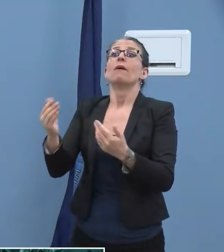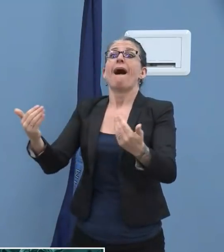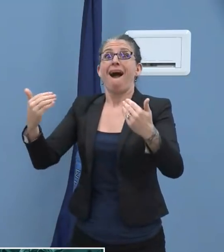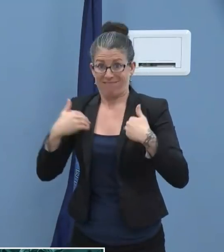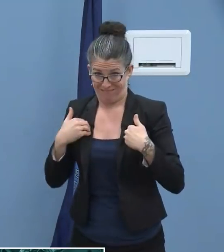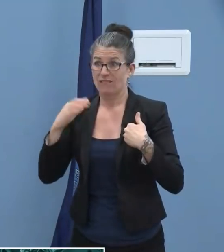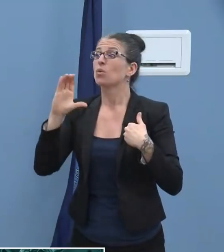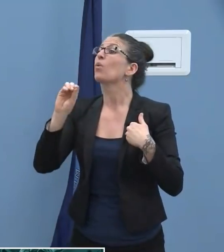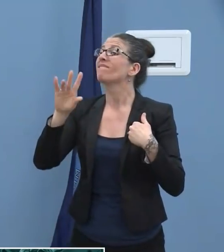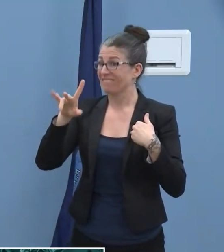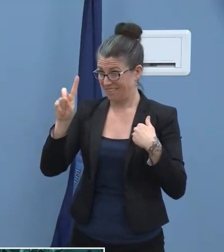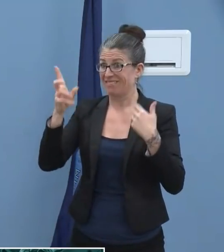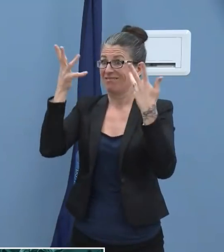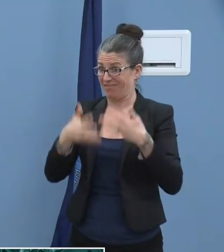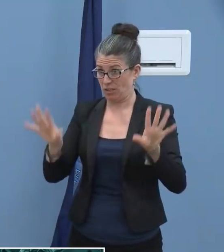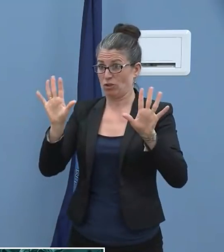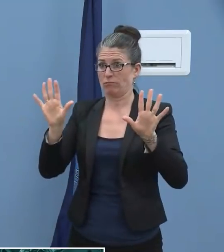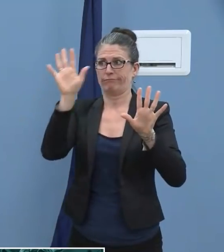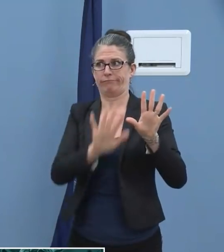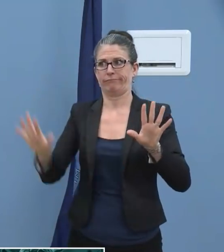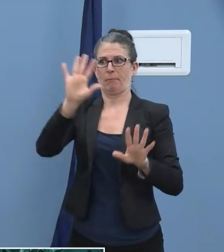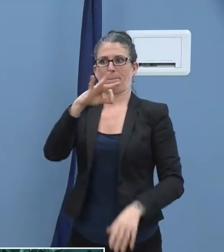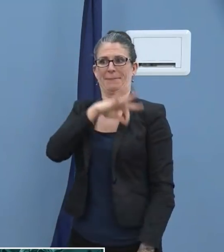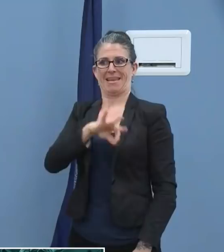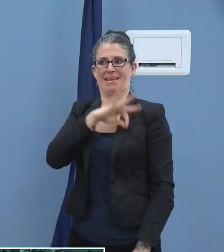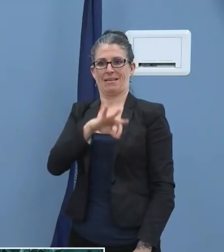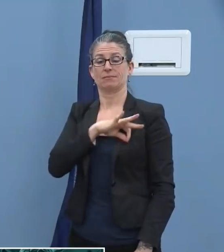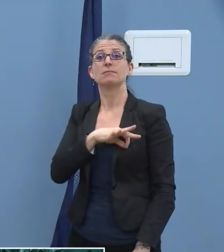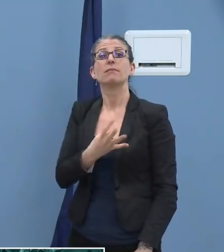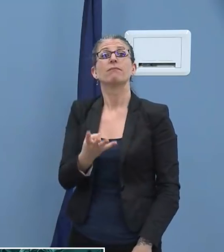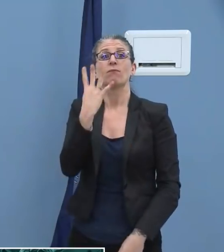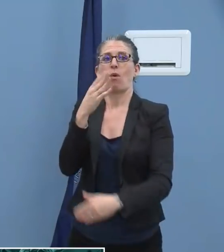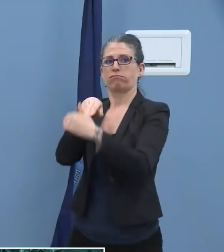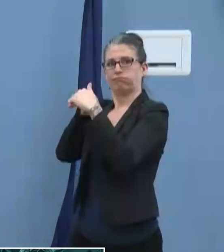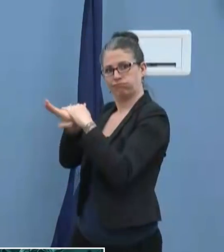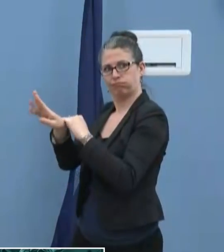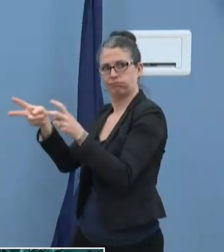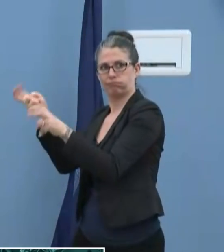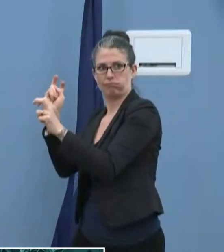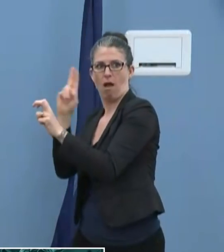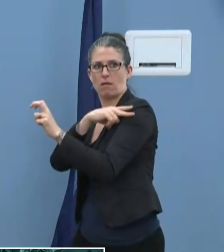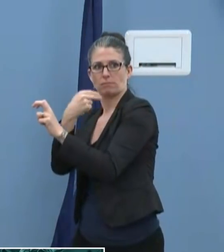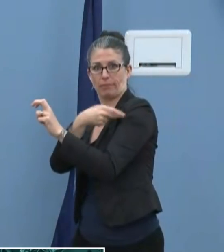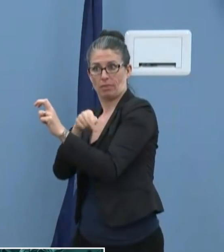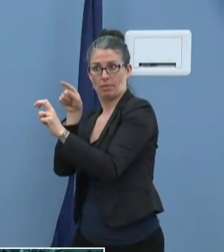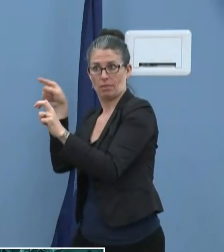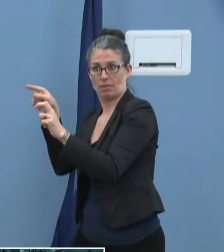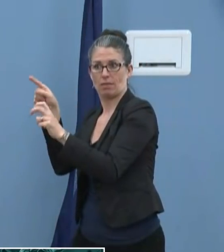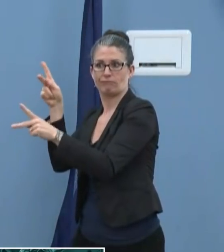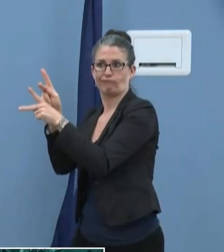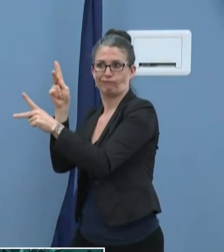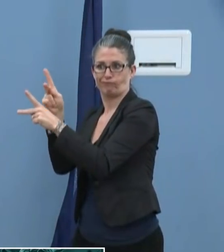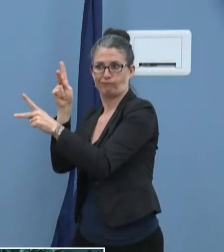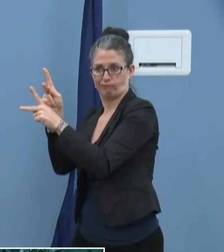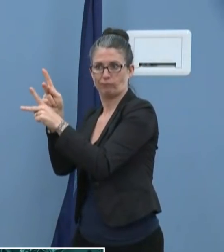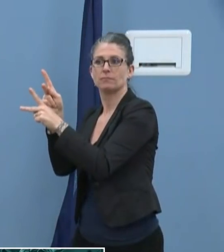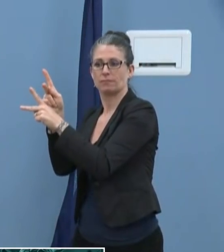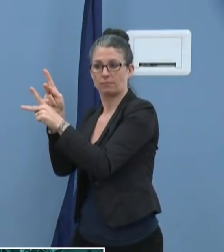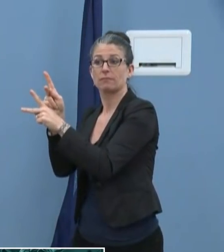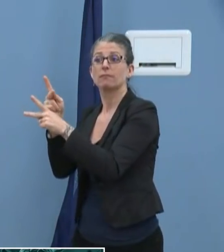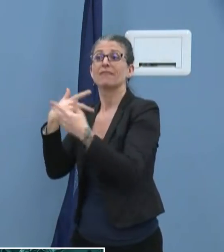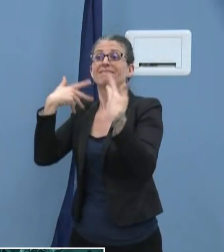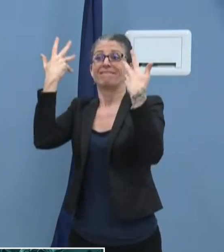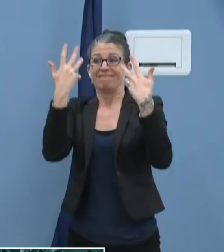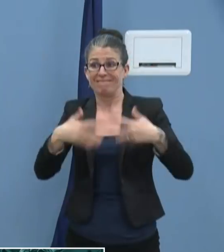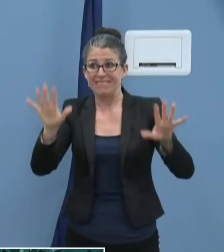In terms of the testing numbers in the state of Maine, there have been a total of 1,670